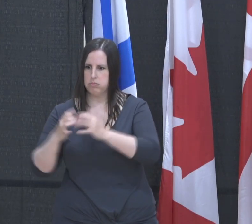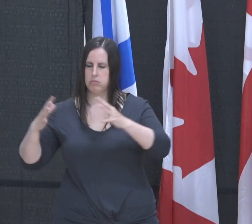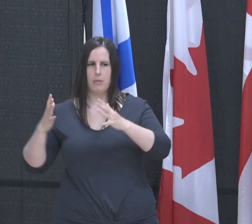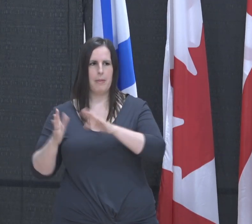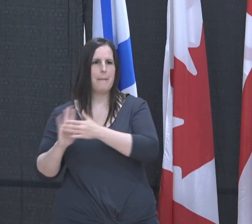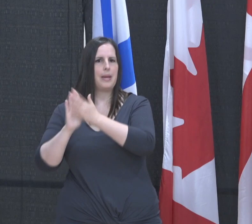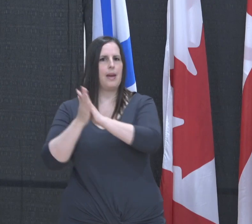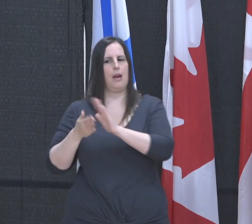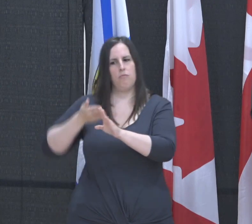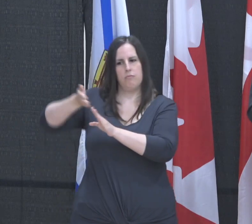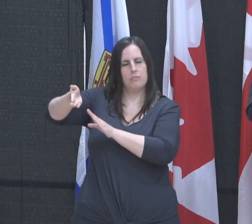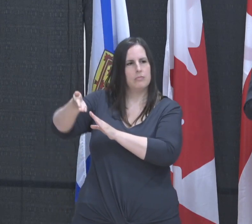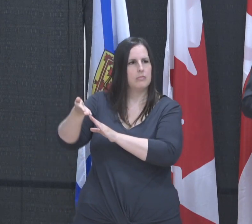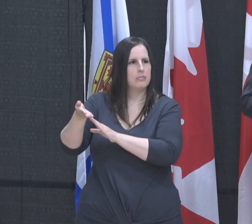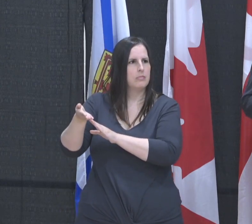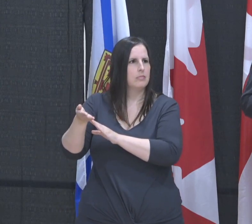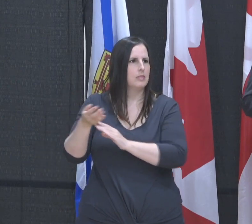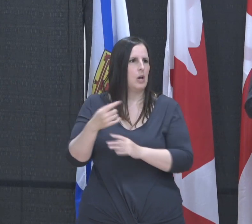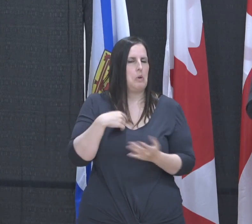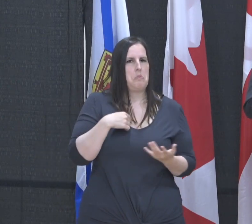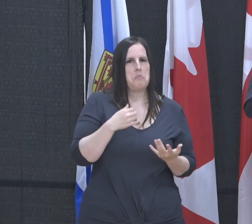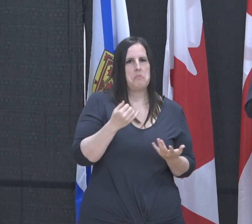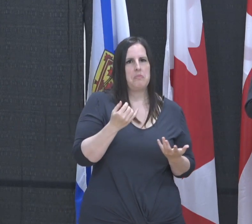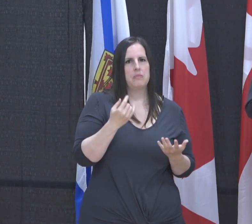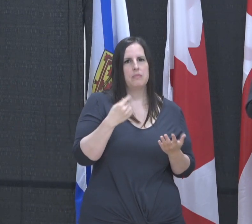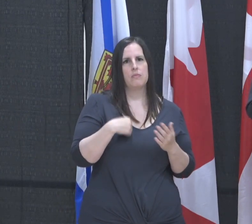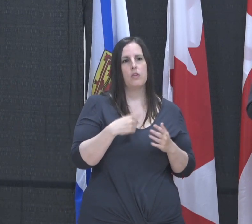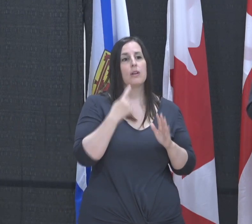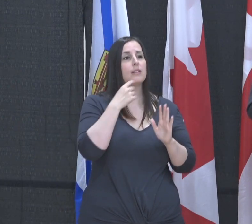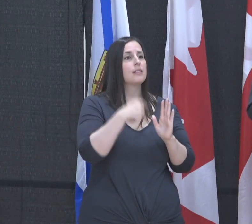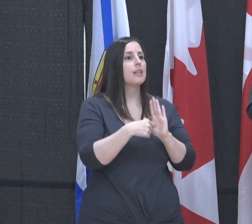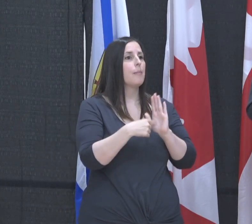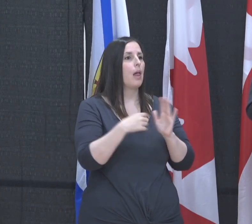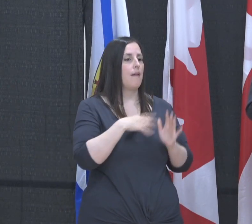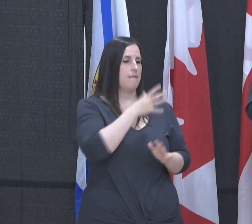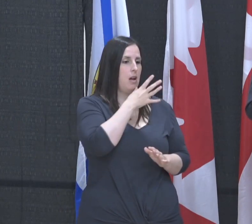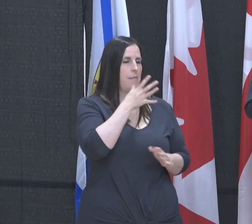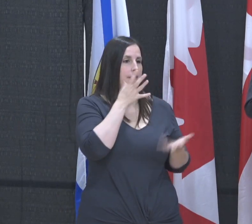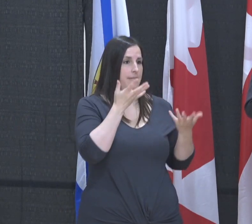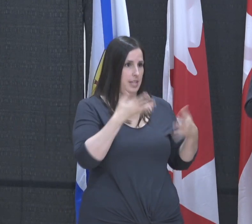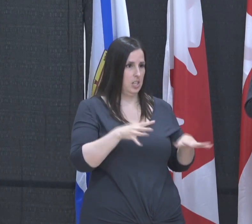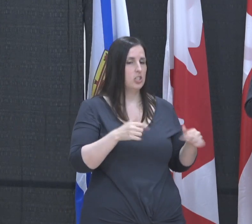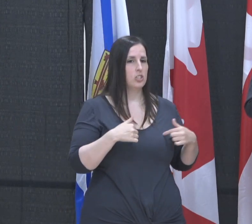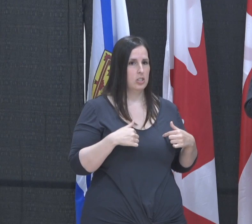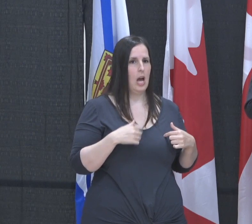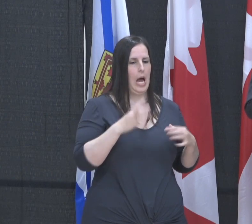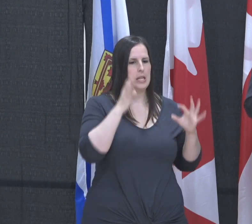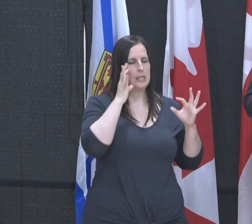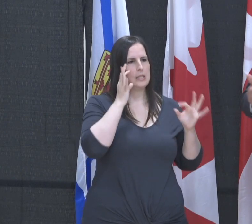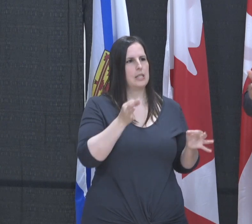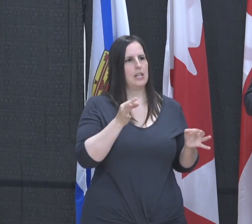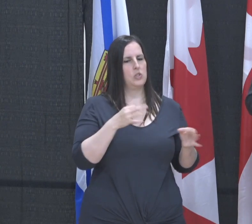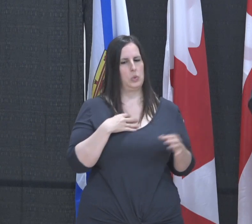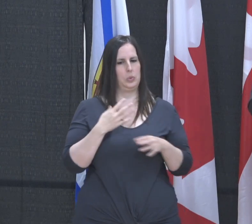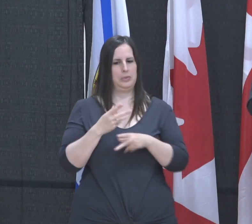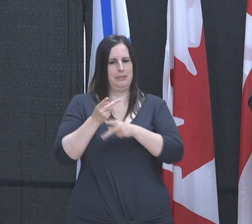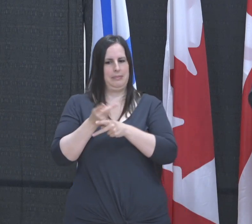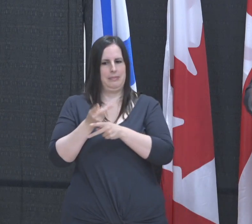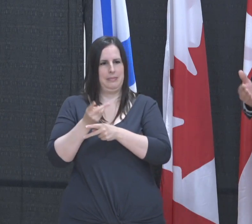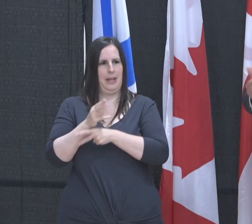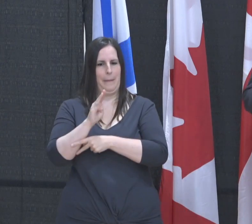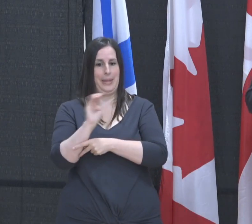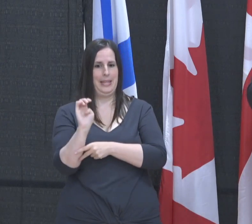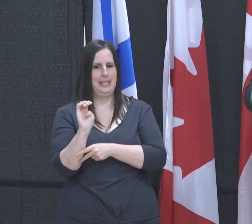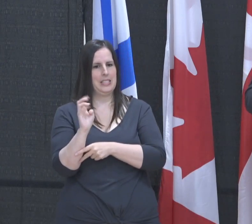in as a little side project. And after I finished farming, I decided to become a hobby beekeeper. So I'm a hobby